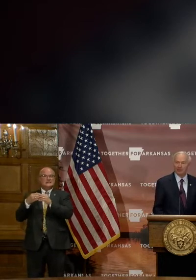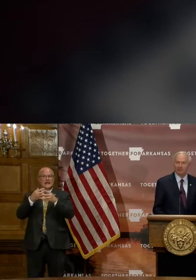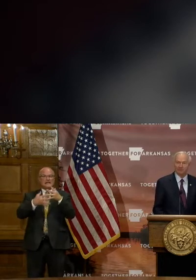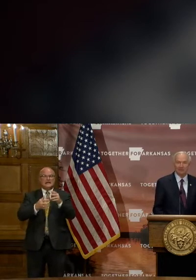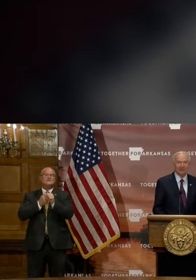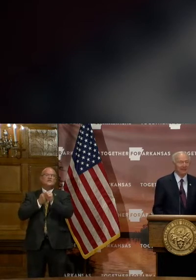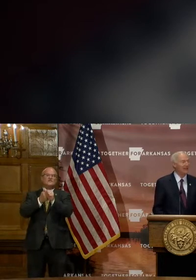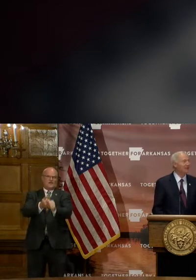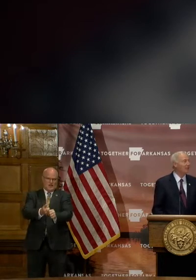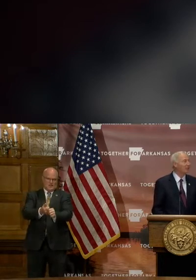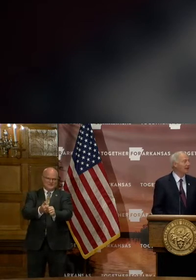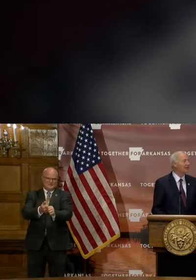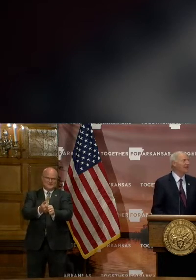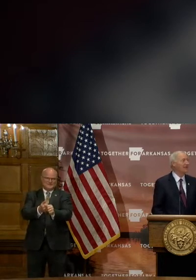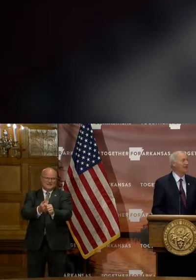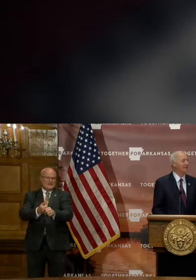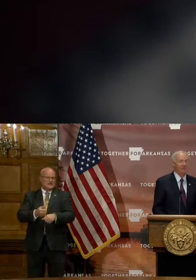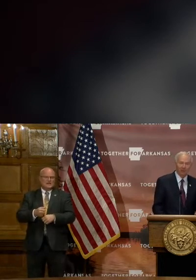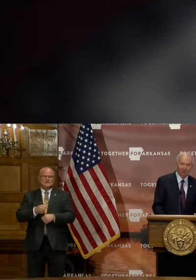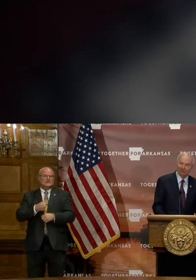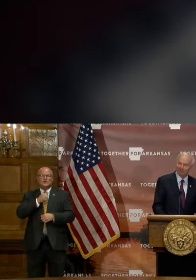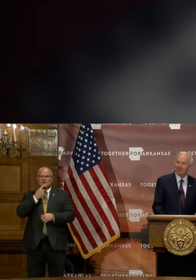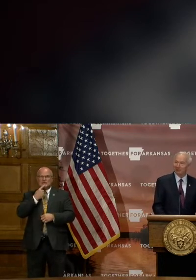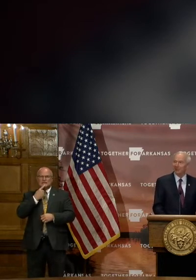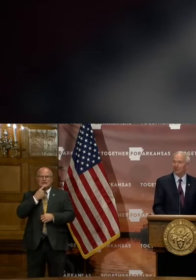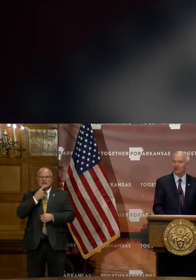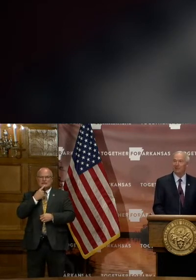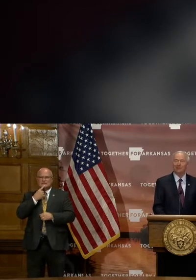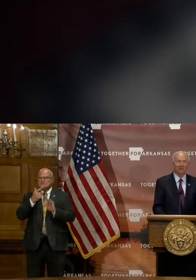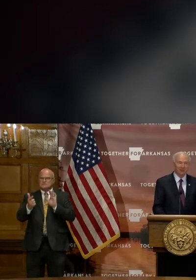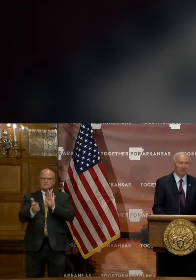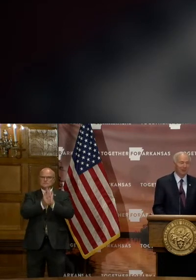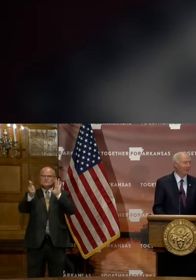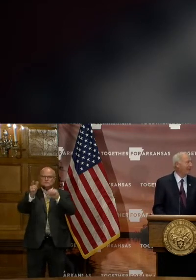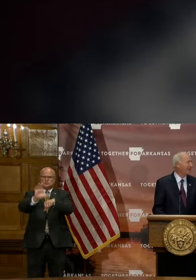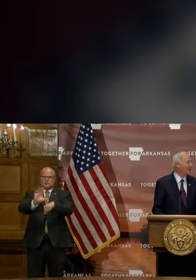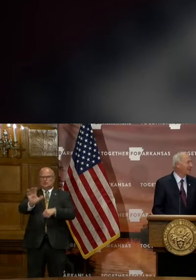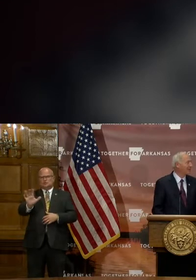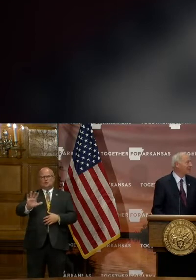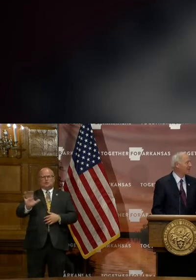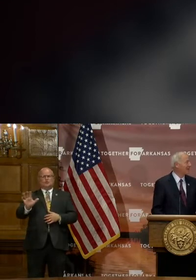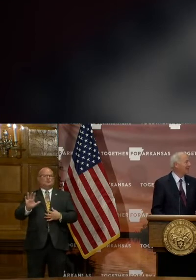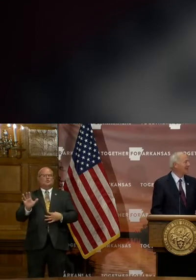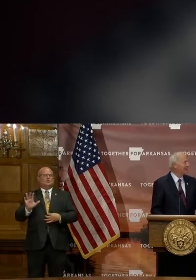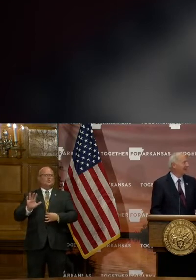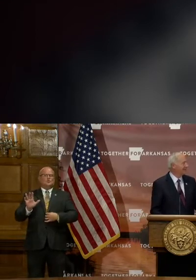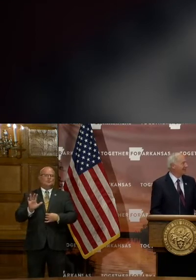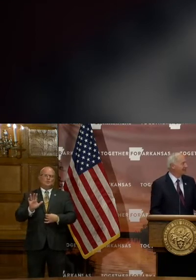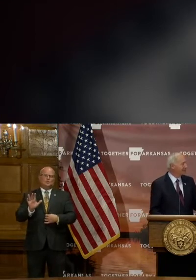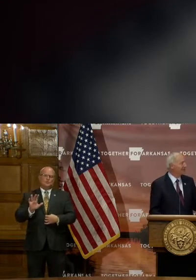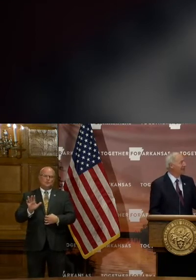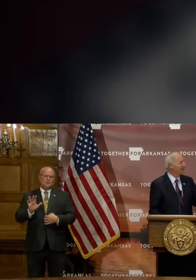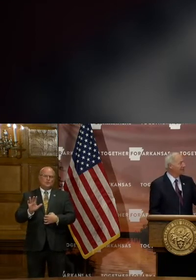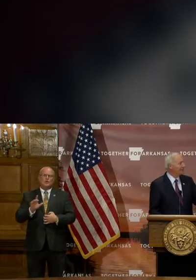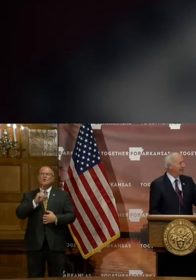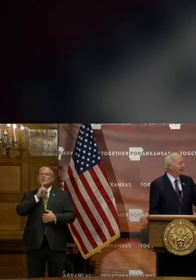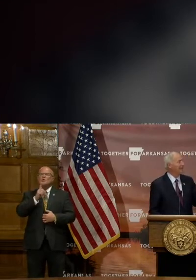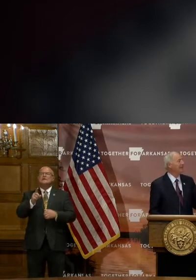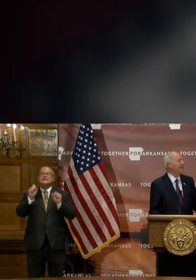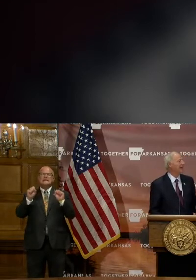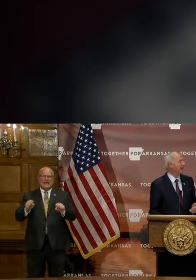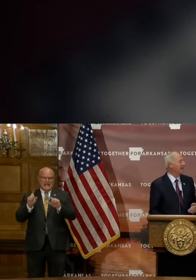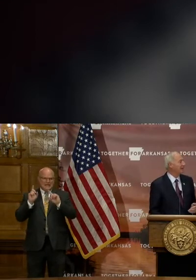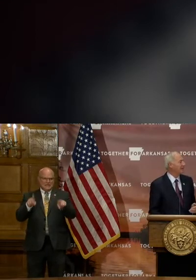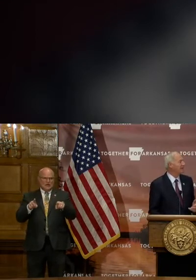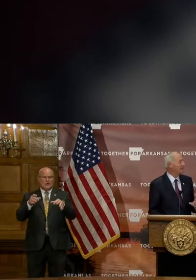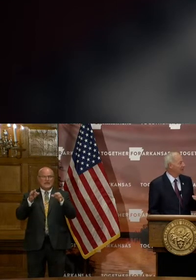are followed. And so we're not saying don't go to church or don't go to the house of worship. You certainly can do that